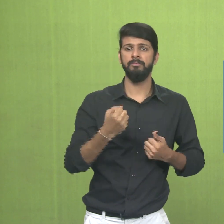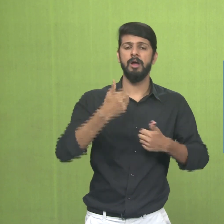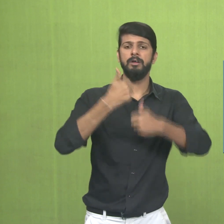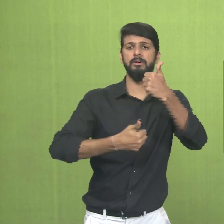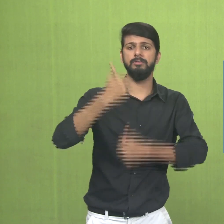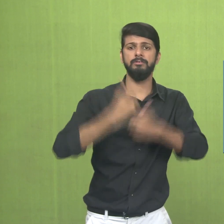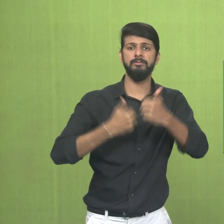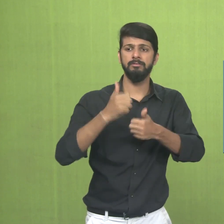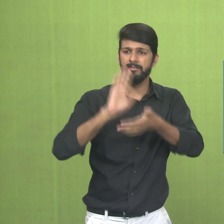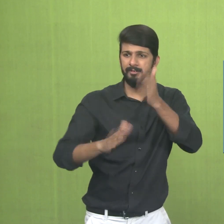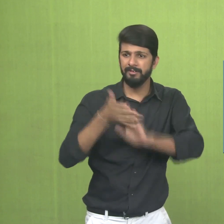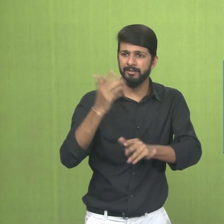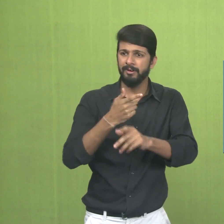Sita's father arranged for a competition.